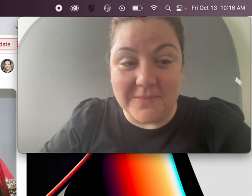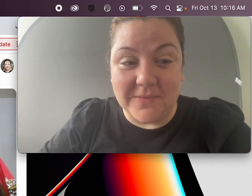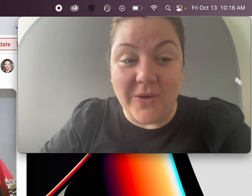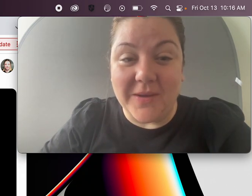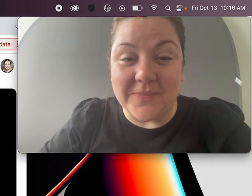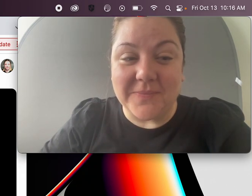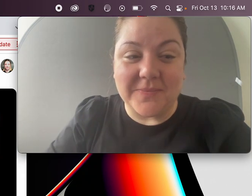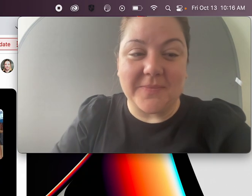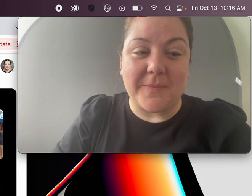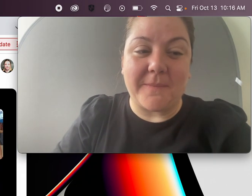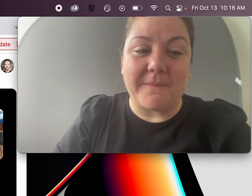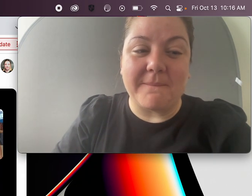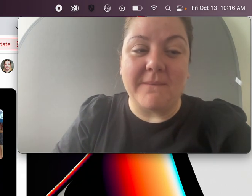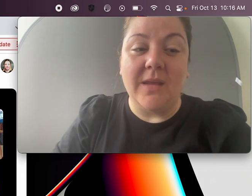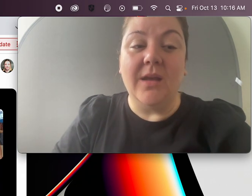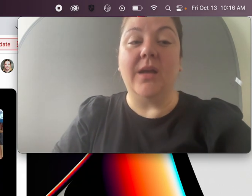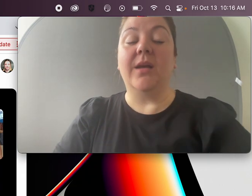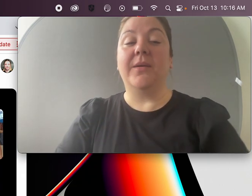Great.